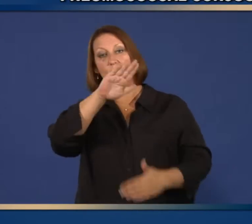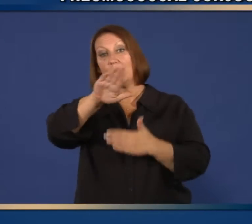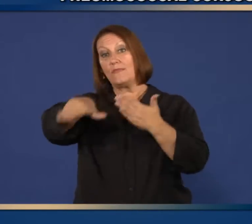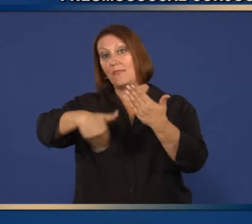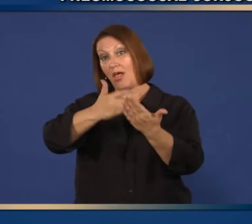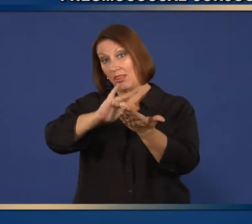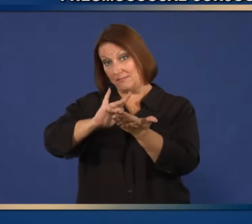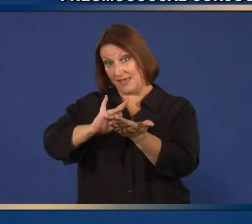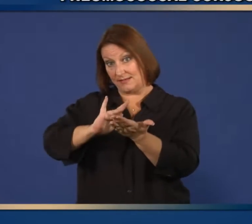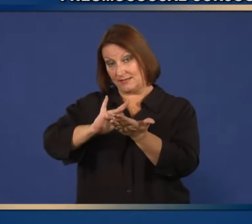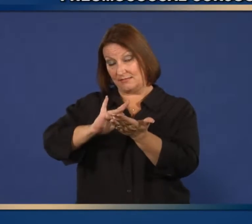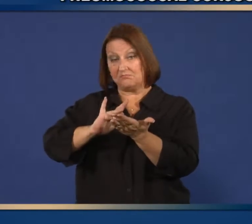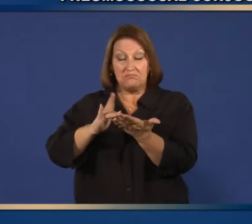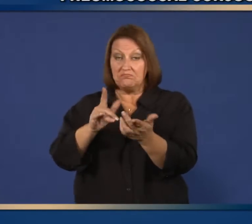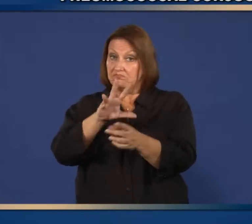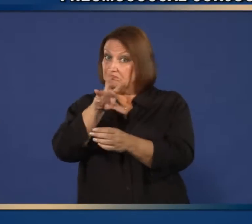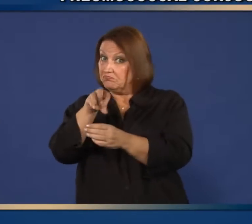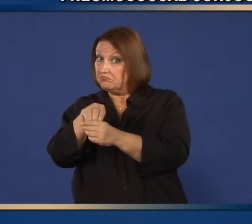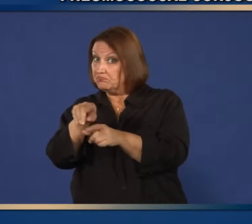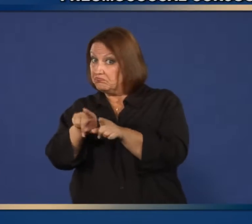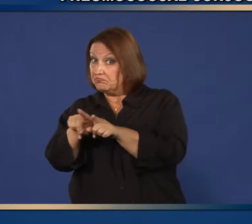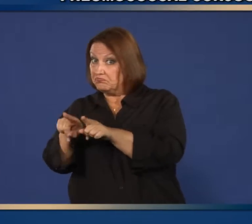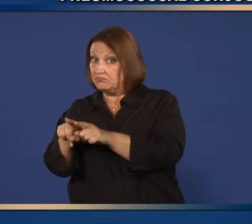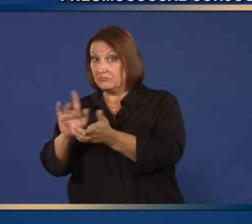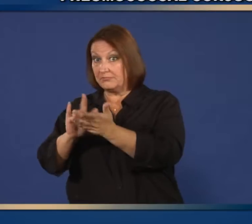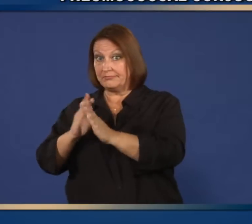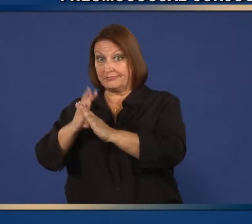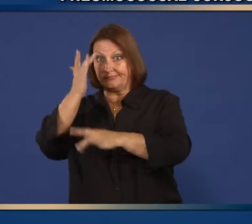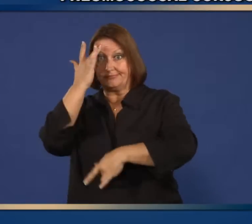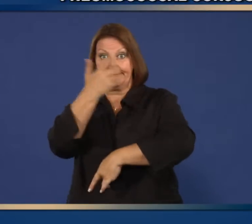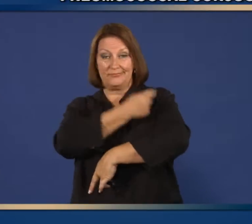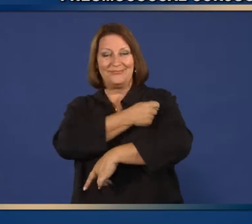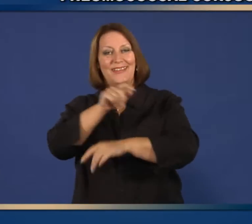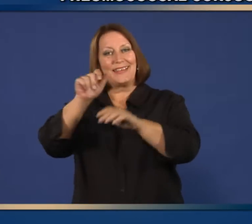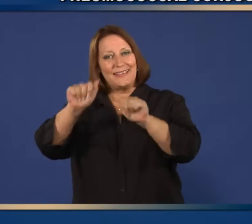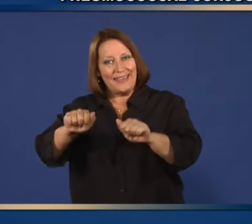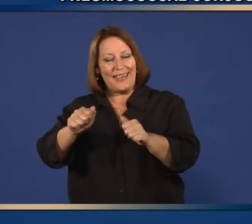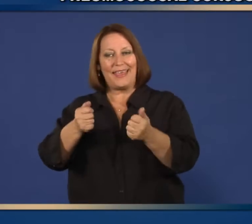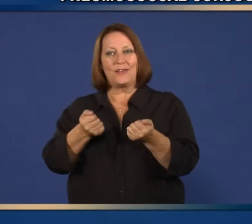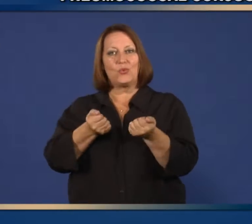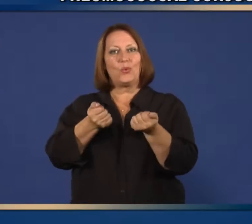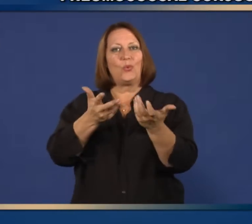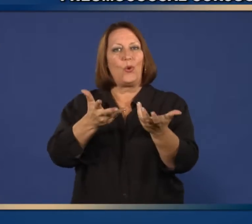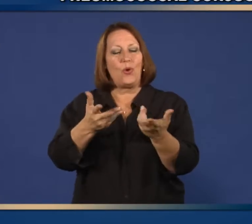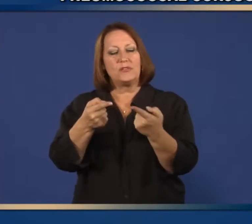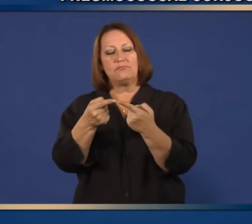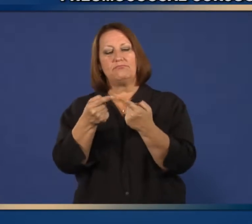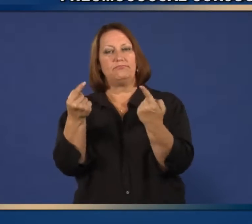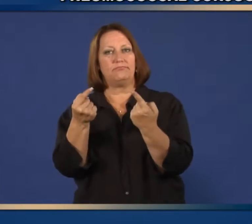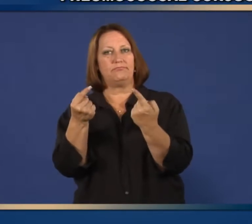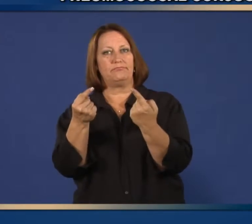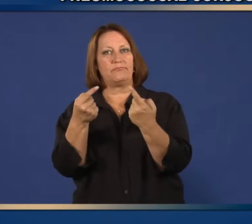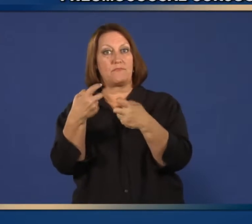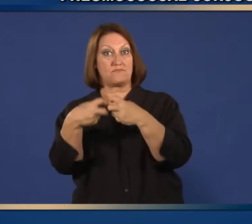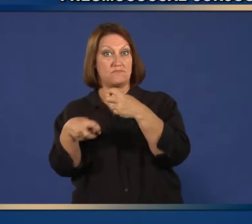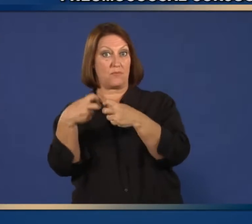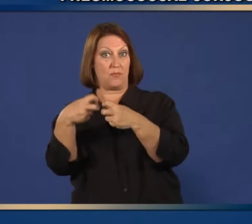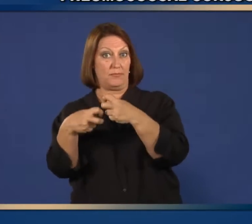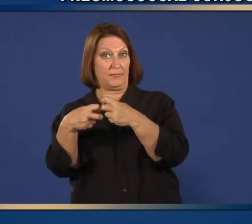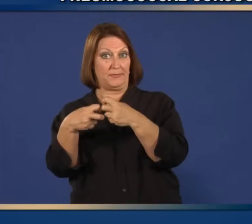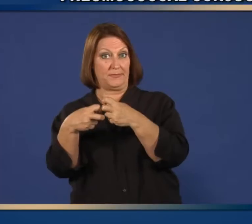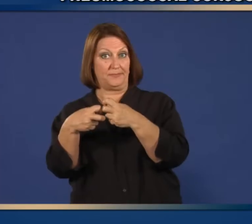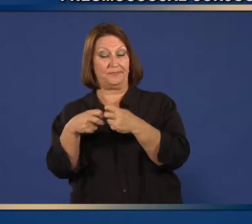Any medicine, including a vaccine, could possibly cause a serious problem, such